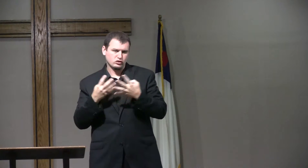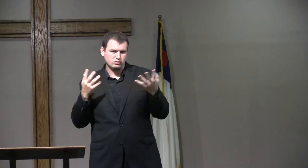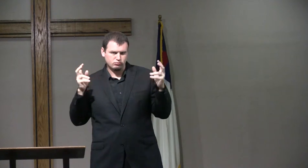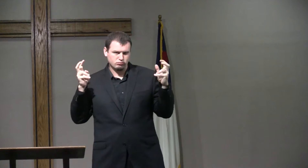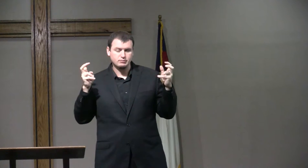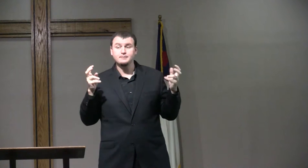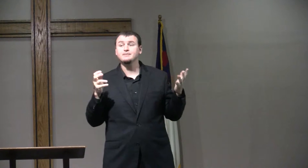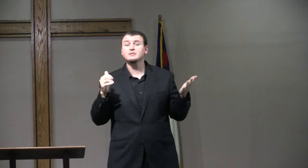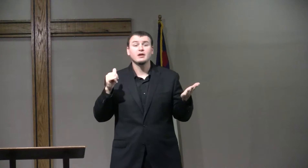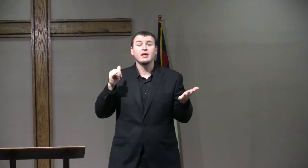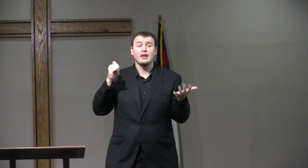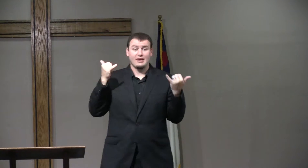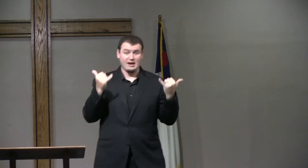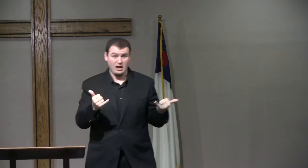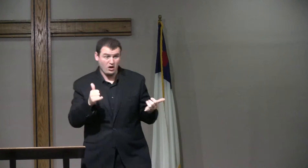prison.